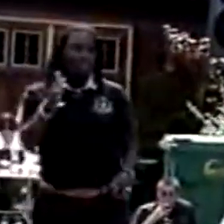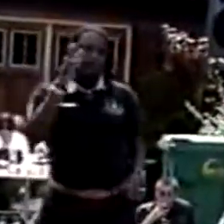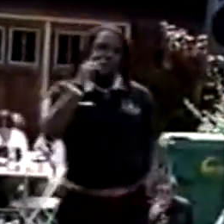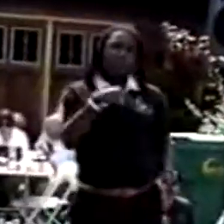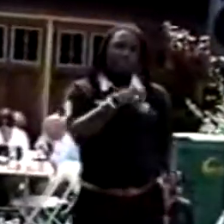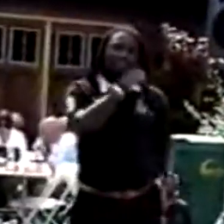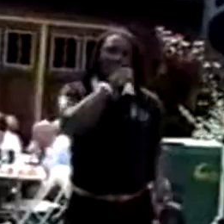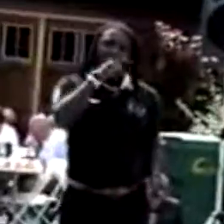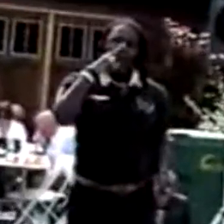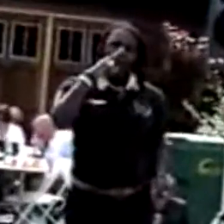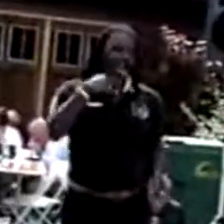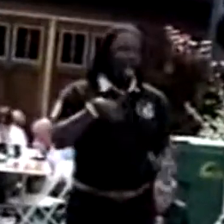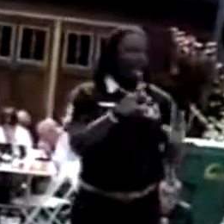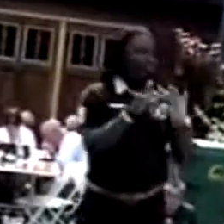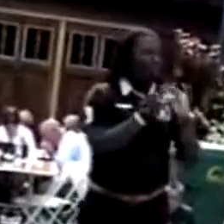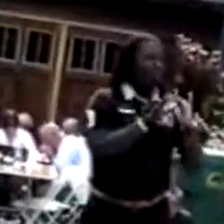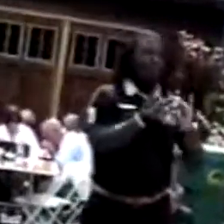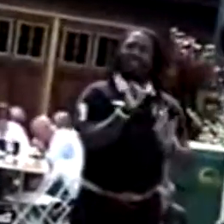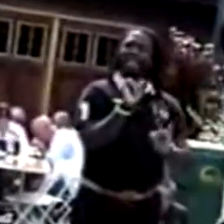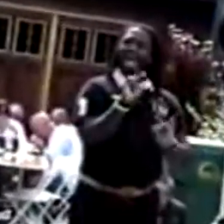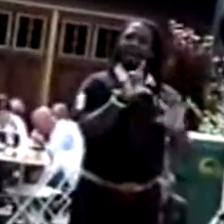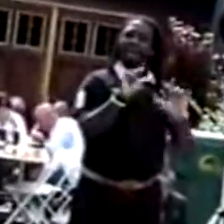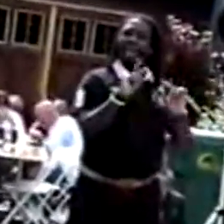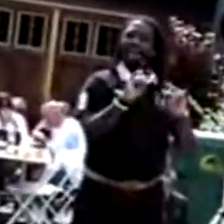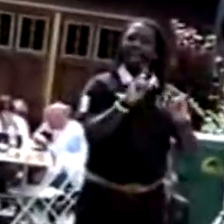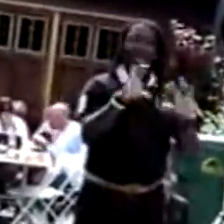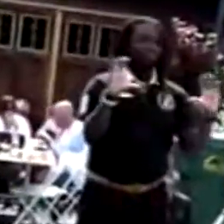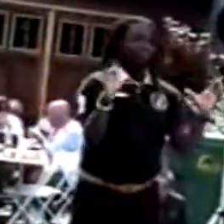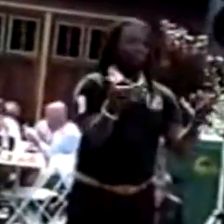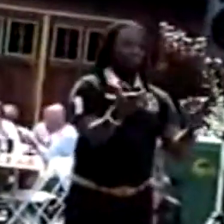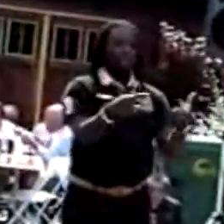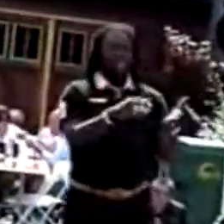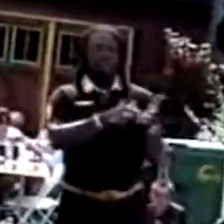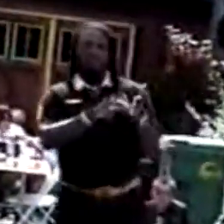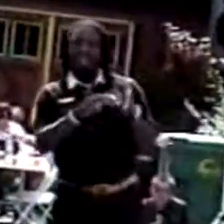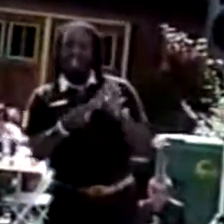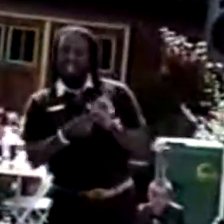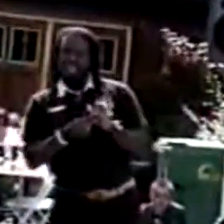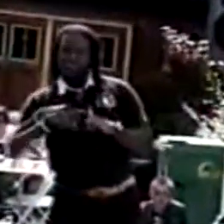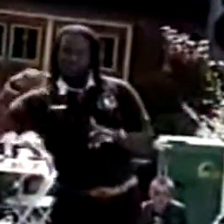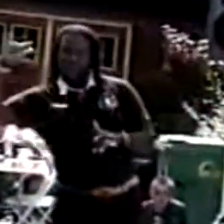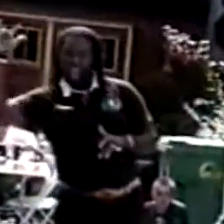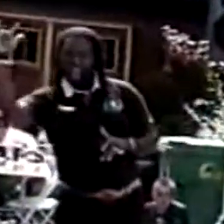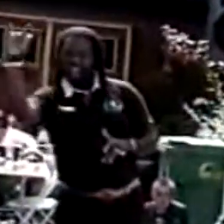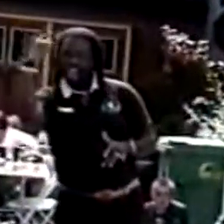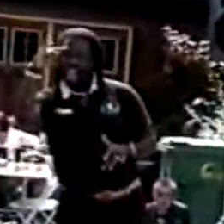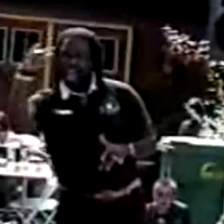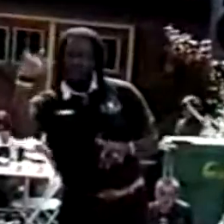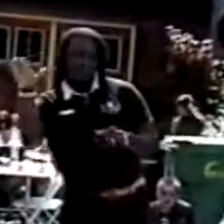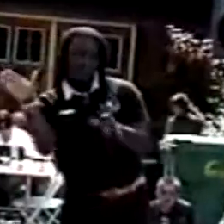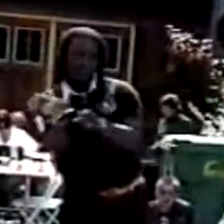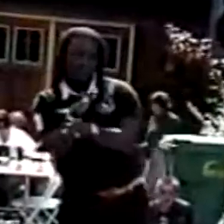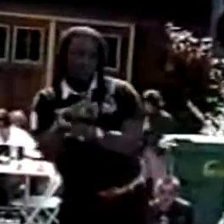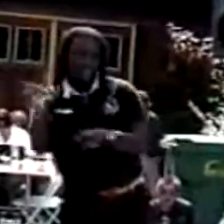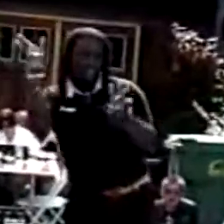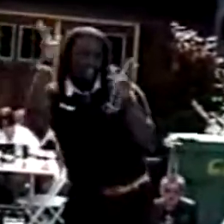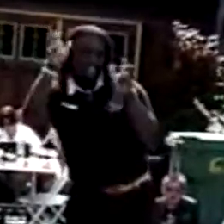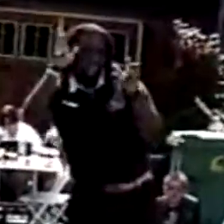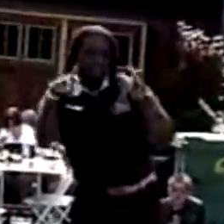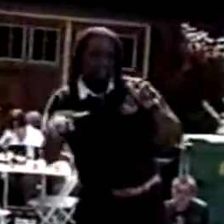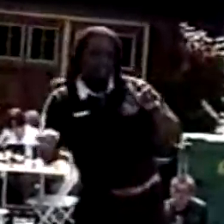Saddam was in league with Al-Qaeda means your hovercraft is full of